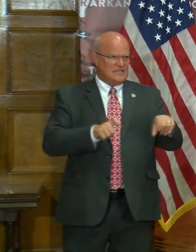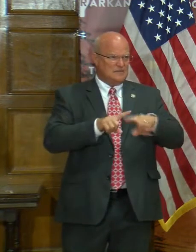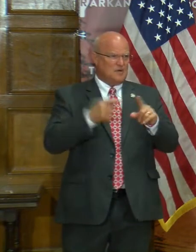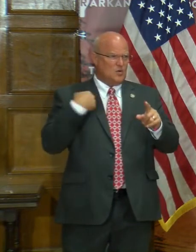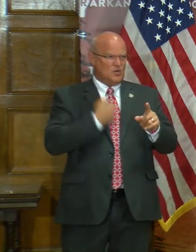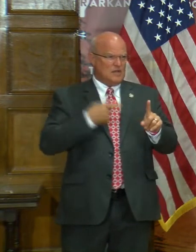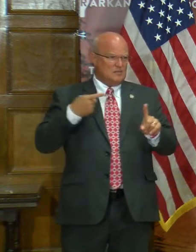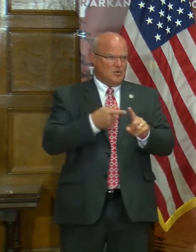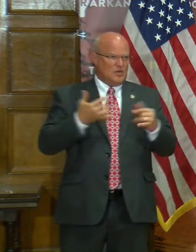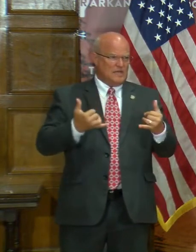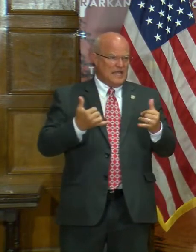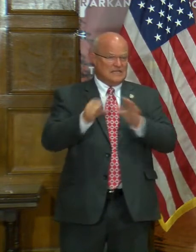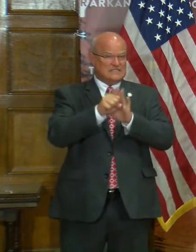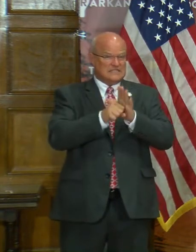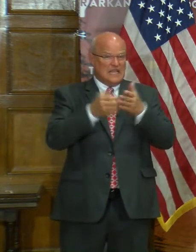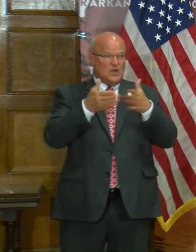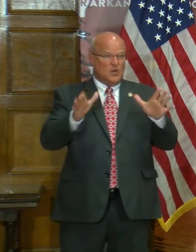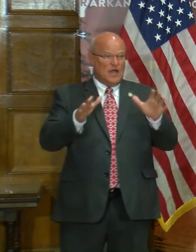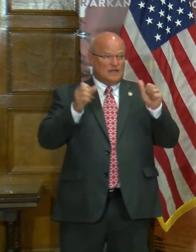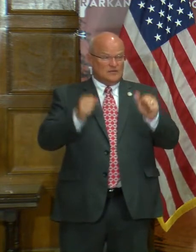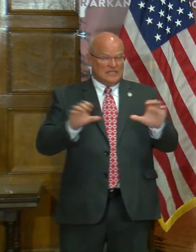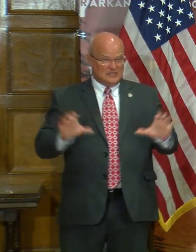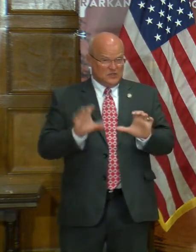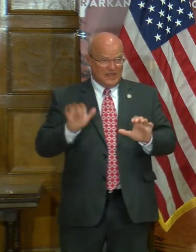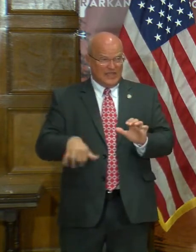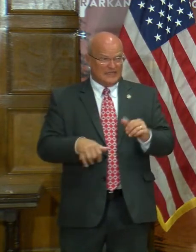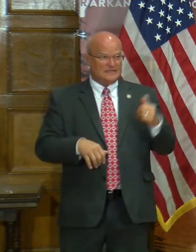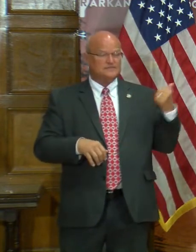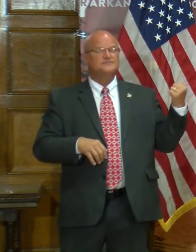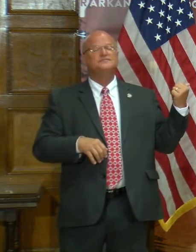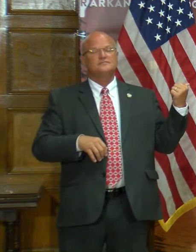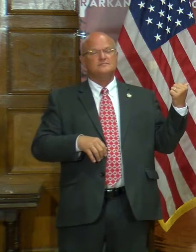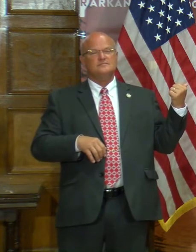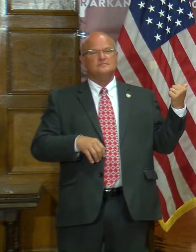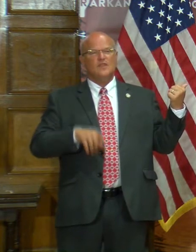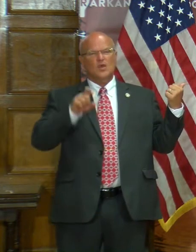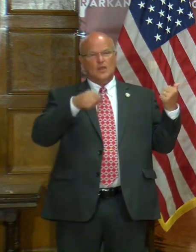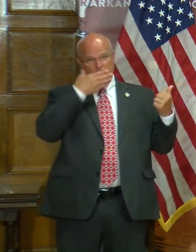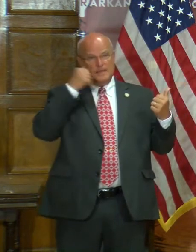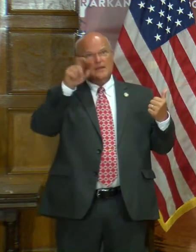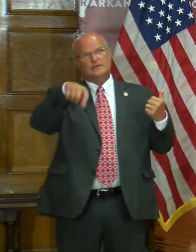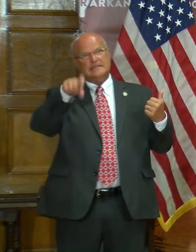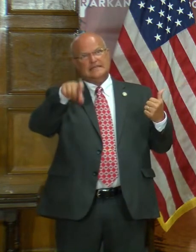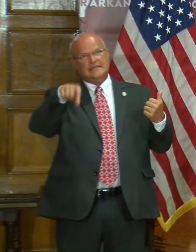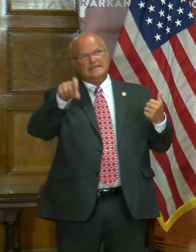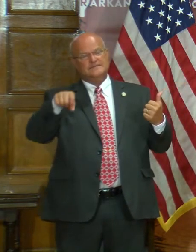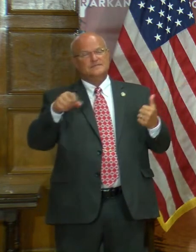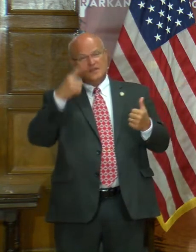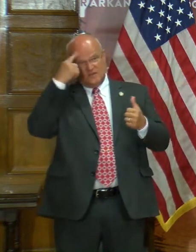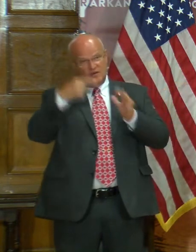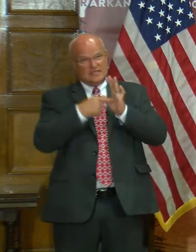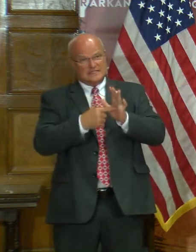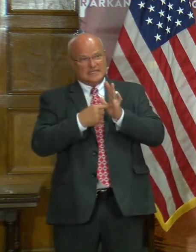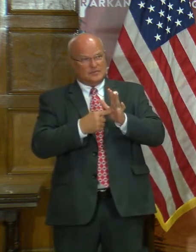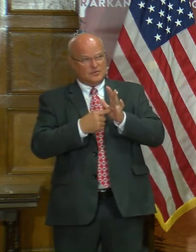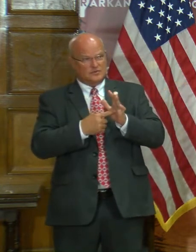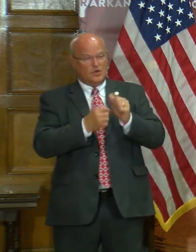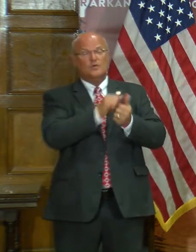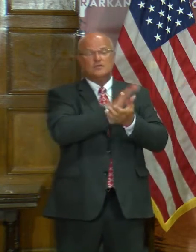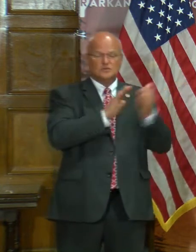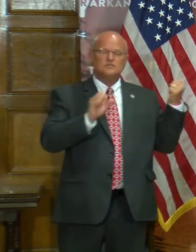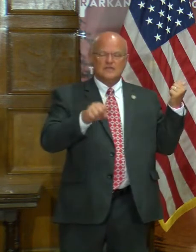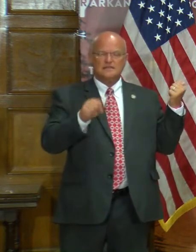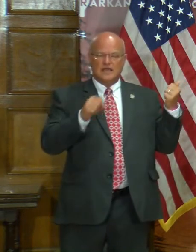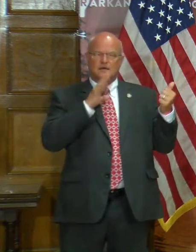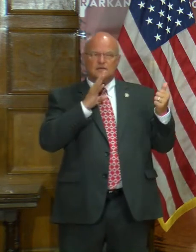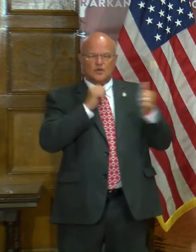we at a point statewide where we can get this done? Well, we need to do better. And, for example, yes,